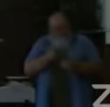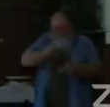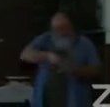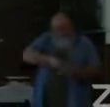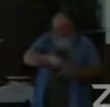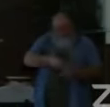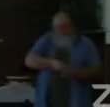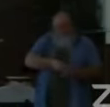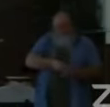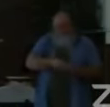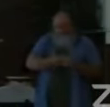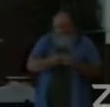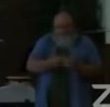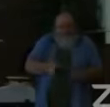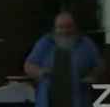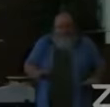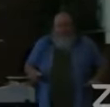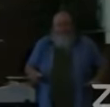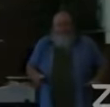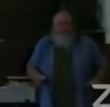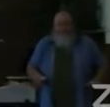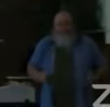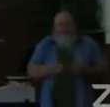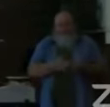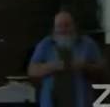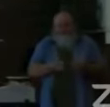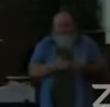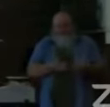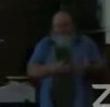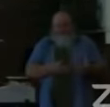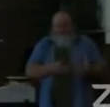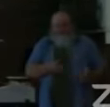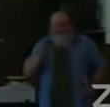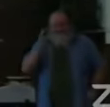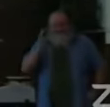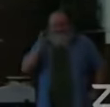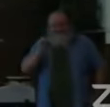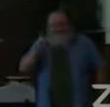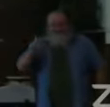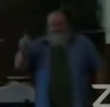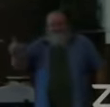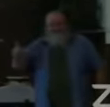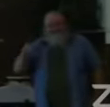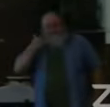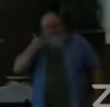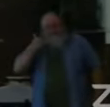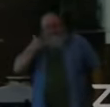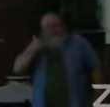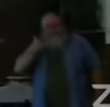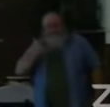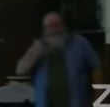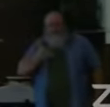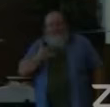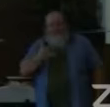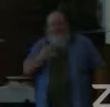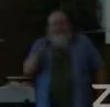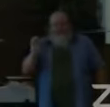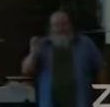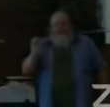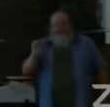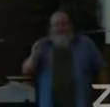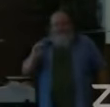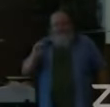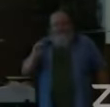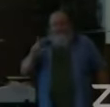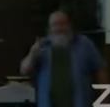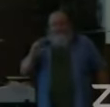border. This was before cell phones. And Melanie's sitting along the side of the road. I don't remember how long